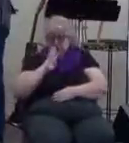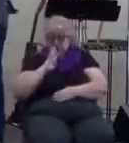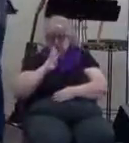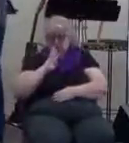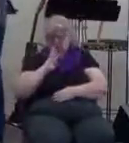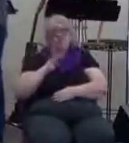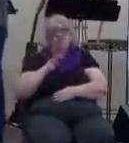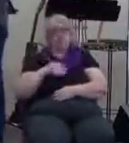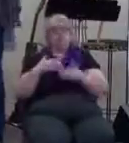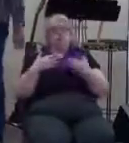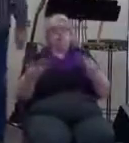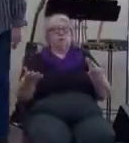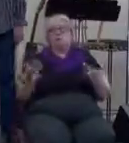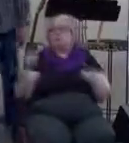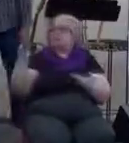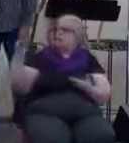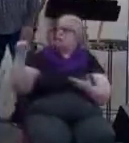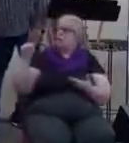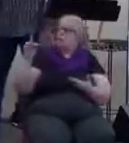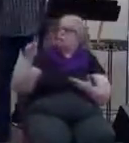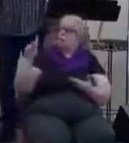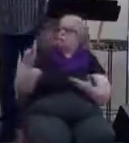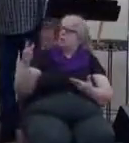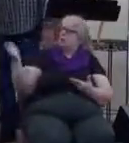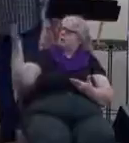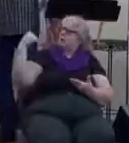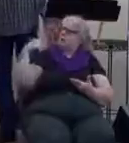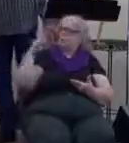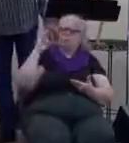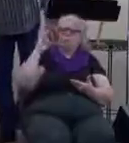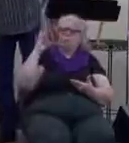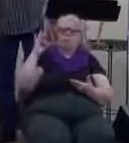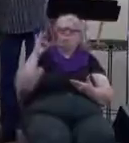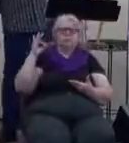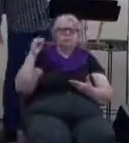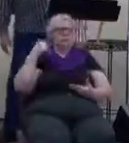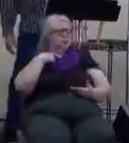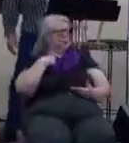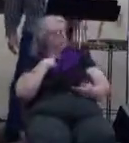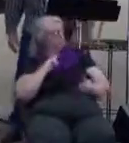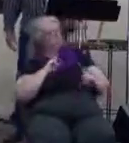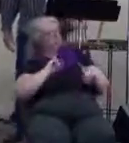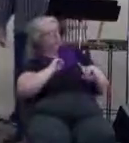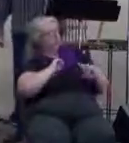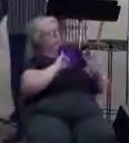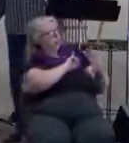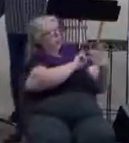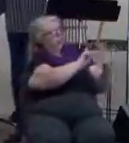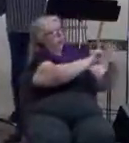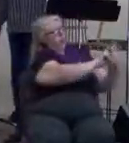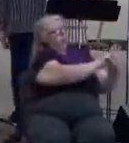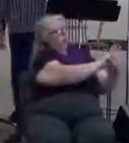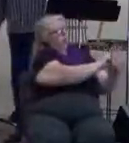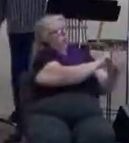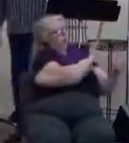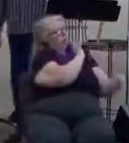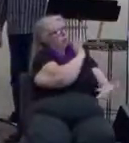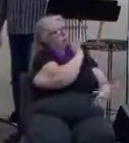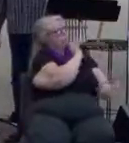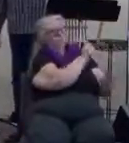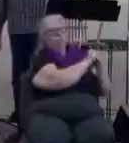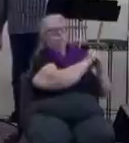So I had asked Mark to take over, and Mark come up here and start preaching and teaching, and I go out there with those rascals in the parking lot and talk to